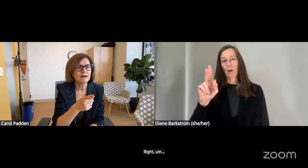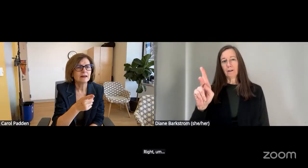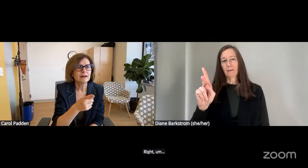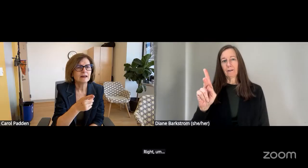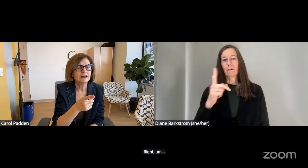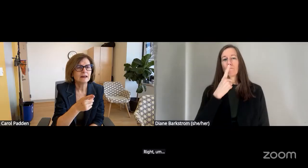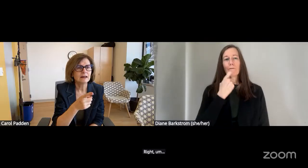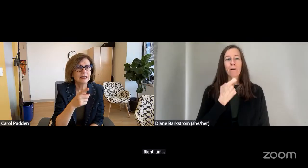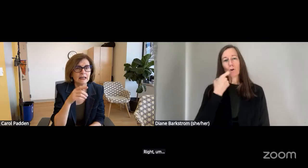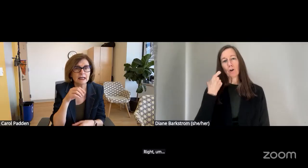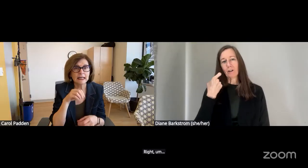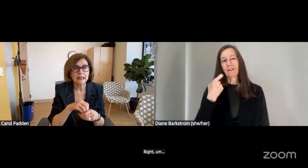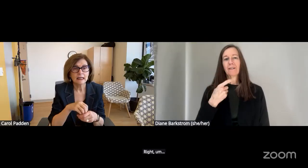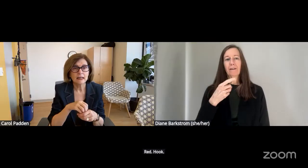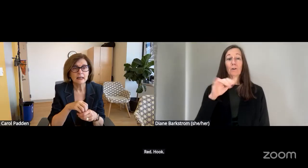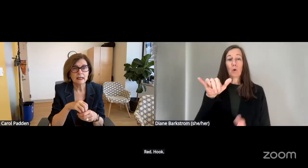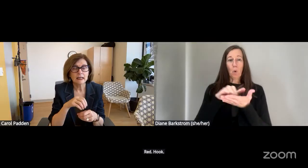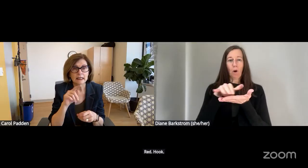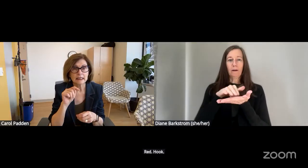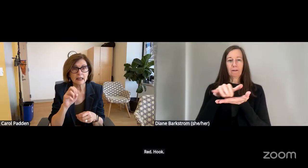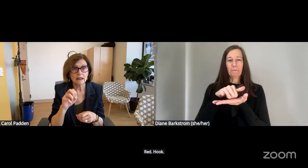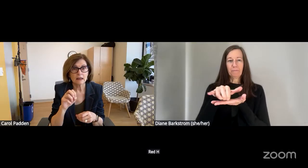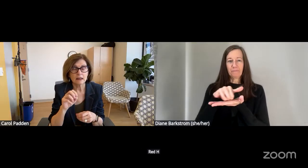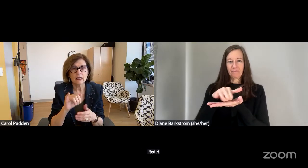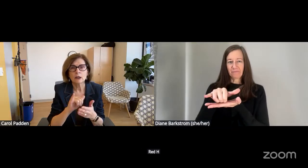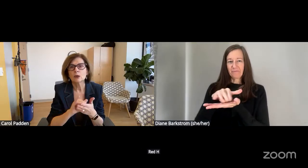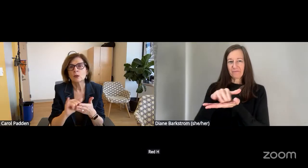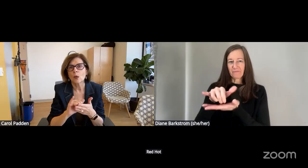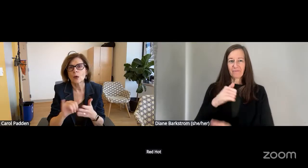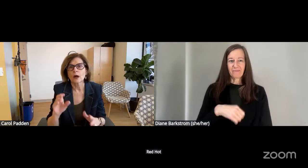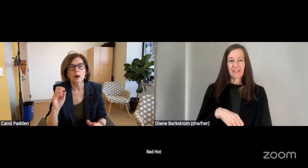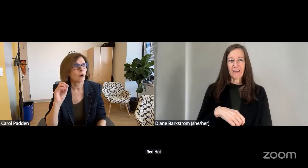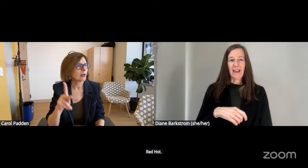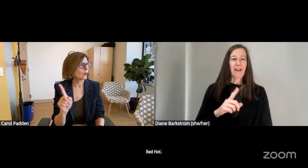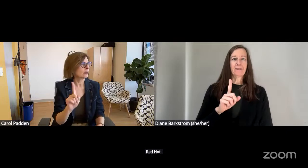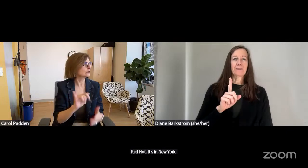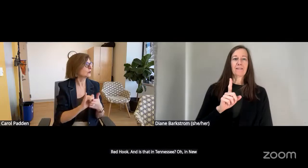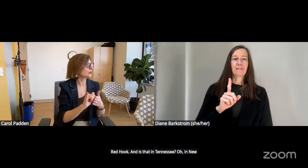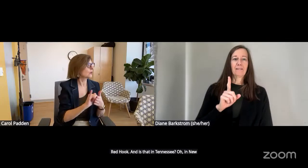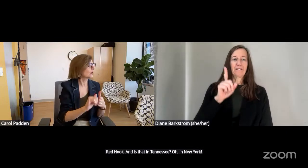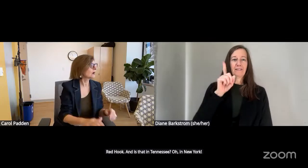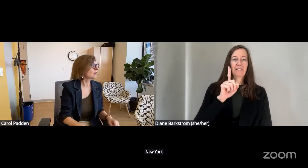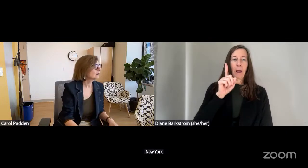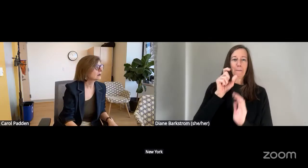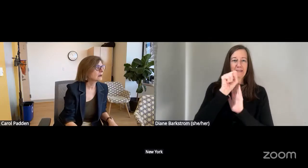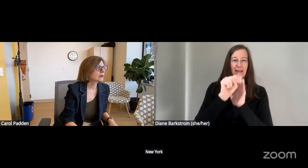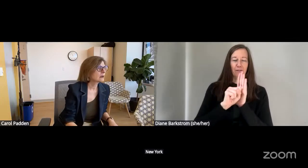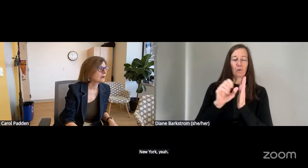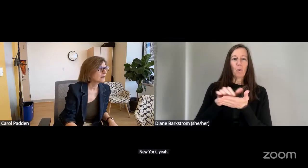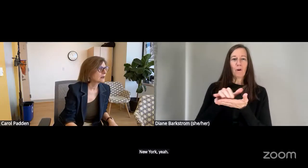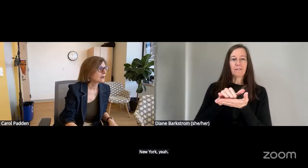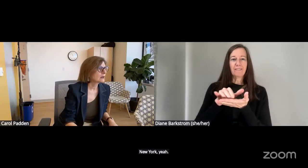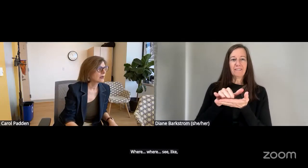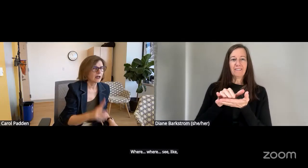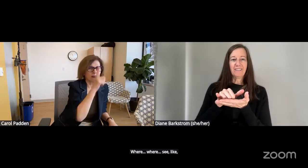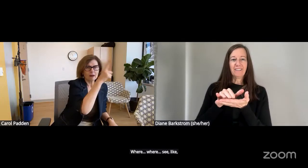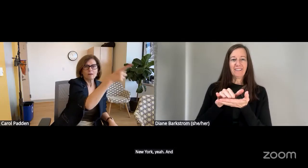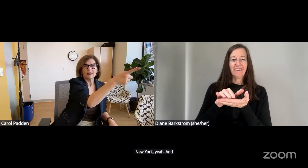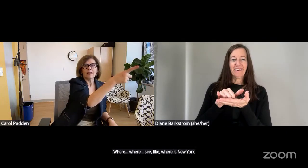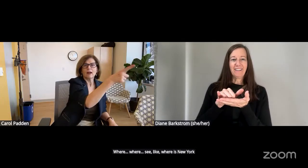Red Hook, Red Red Hook. Hook. And is that in It's Tennessee? in New Oh, York. in New York. New York, yeah. Where I see like And where is New York upstate in New York.